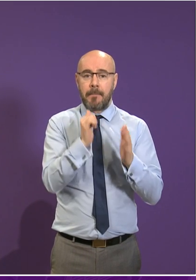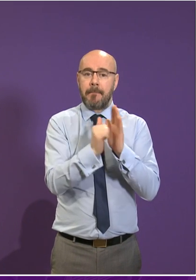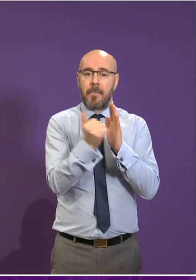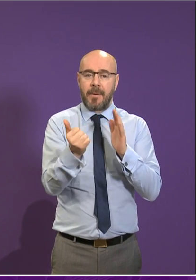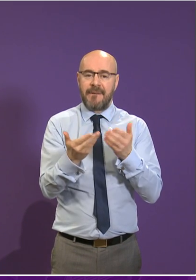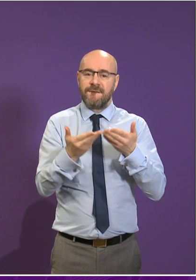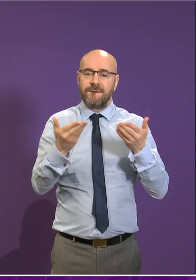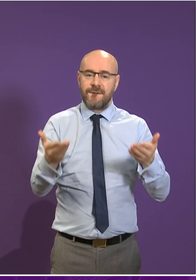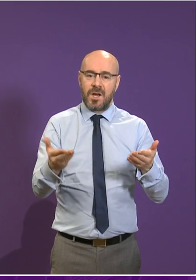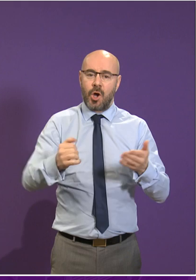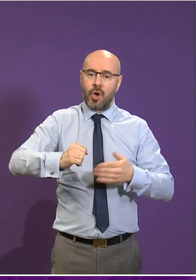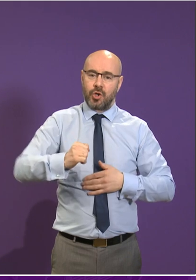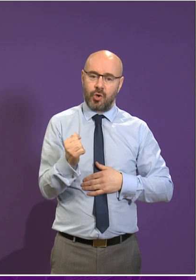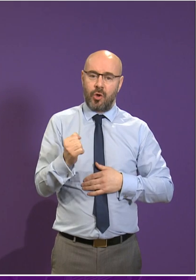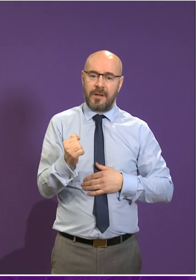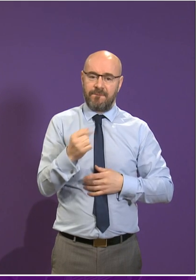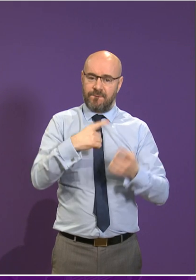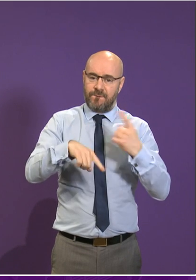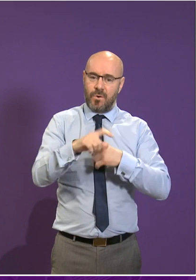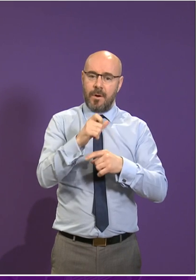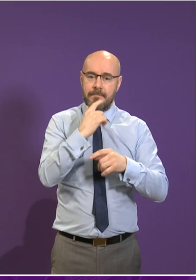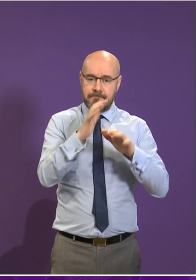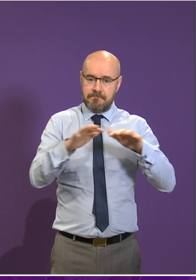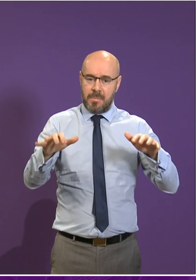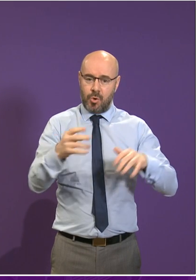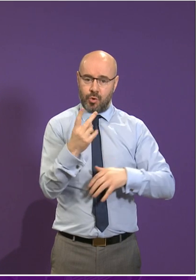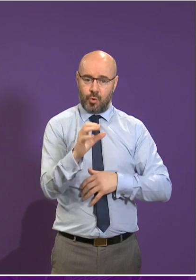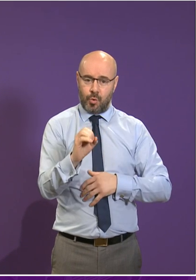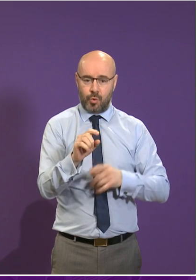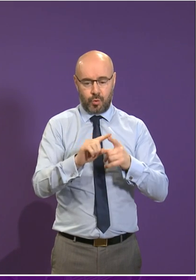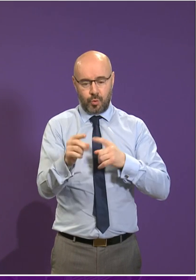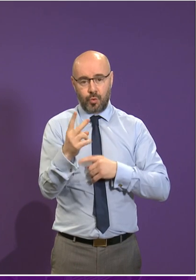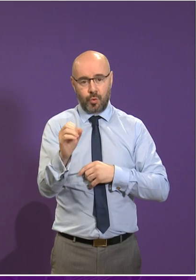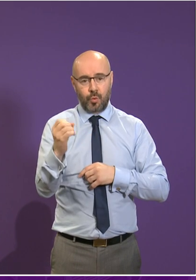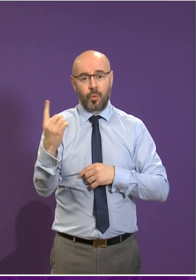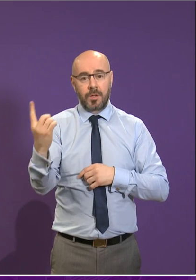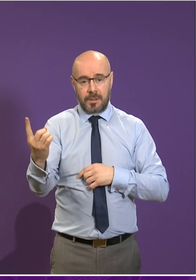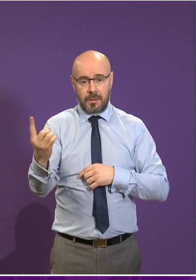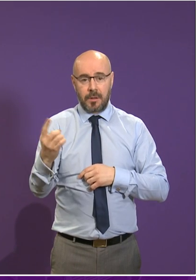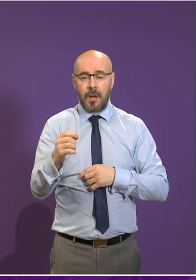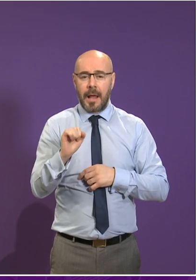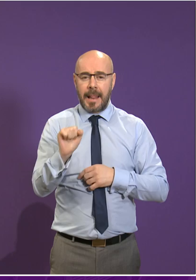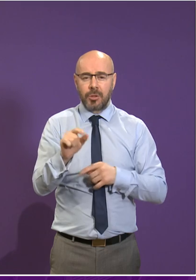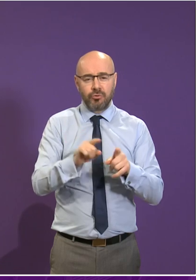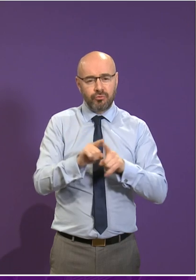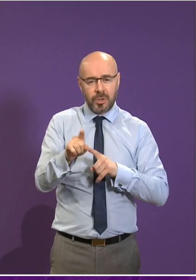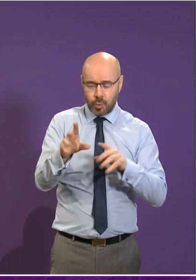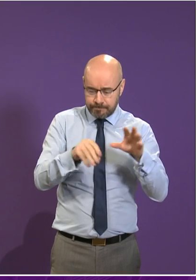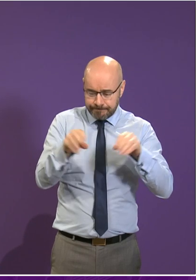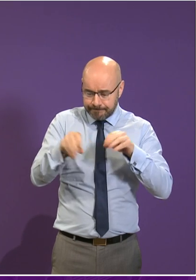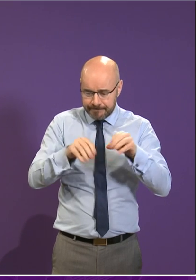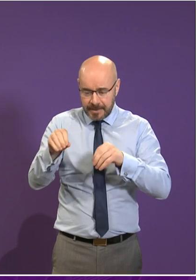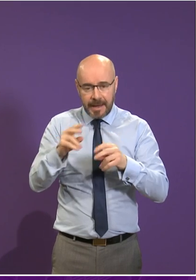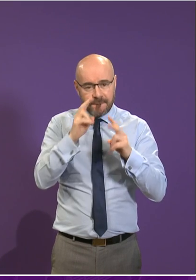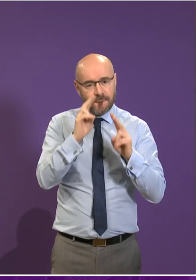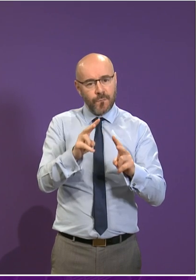Disabled People Delivery Plan to 2021. The plan draws on the views of disabled people and those who participated